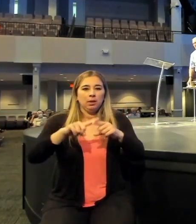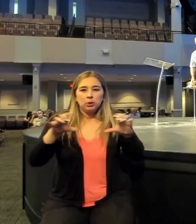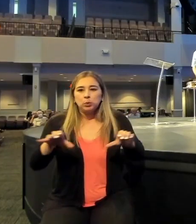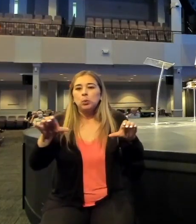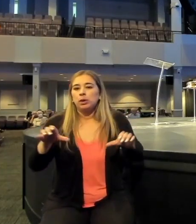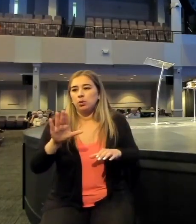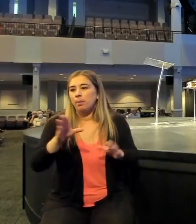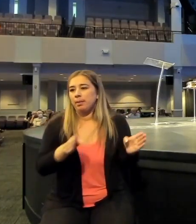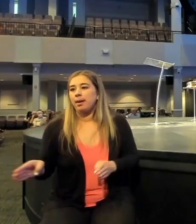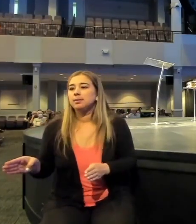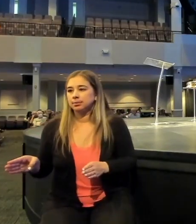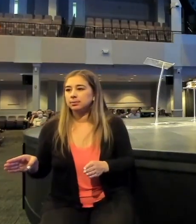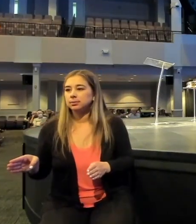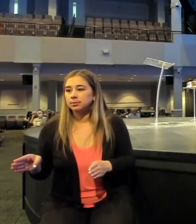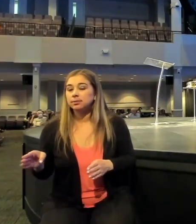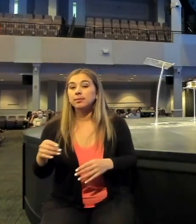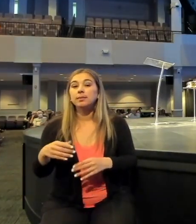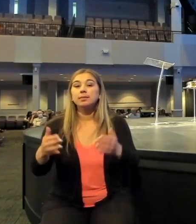them out.